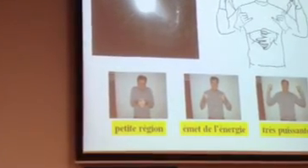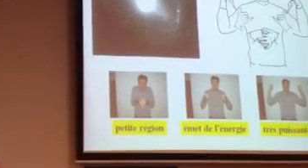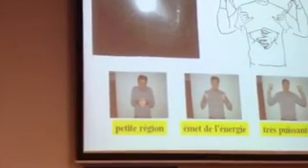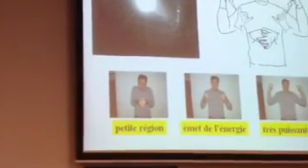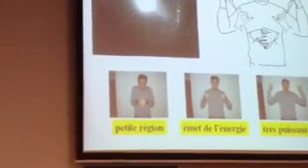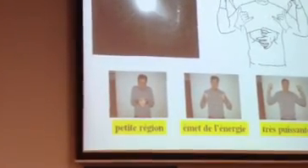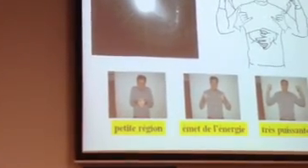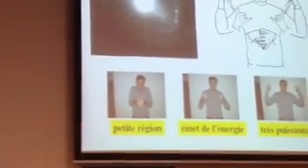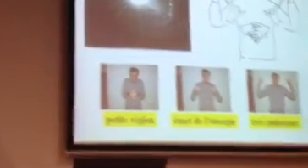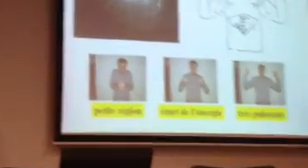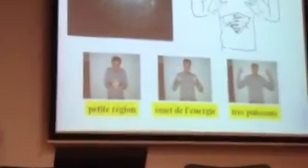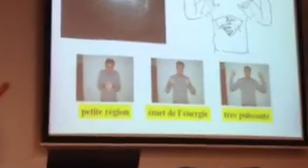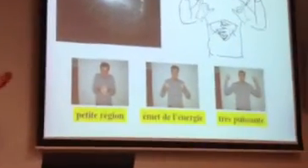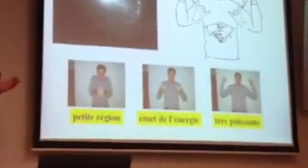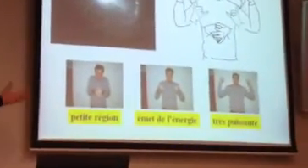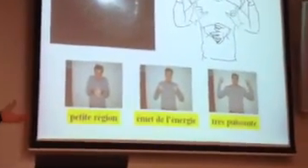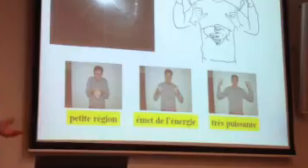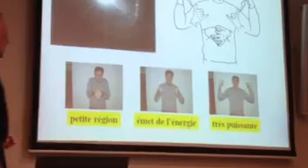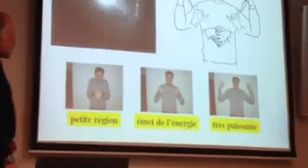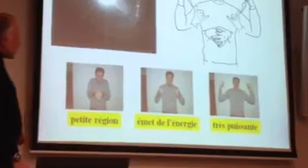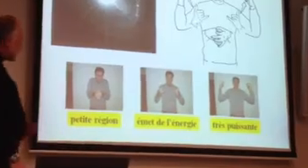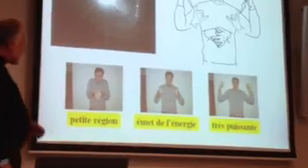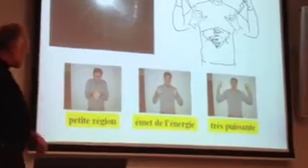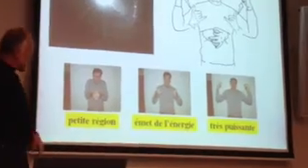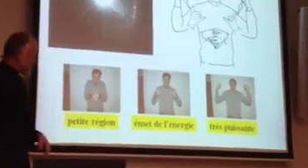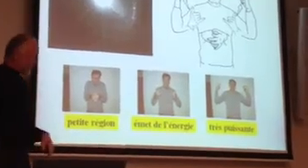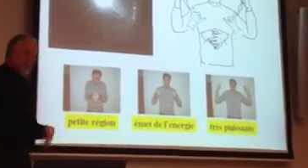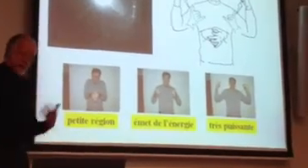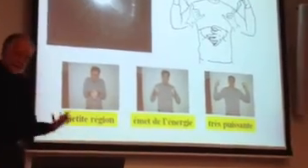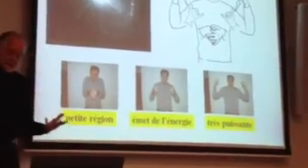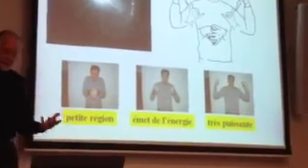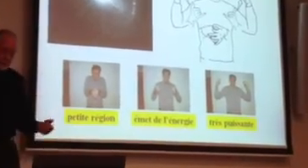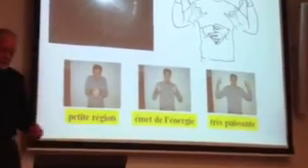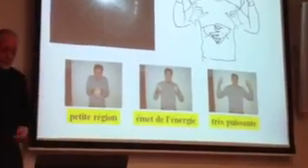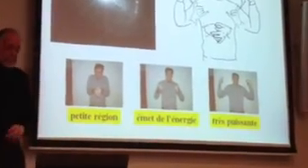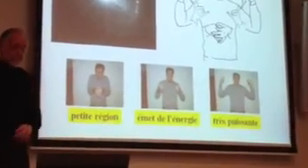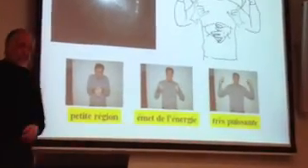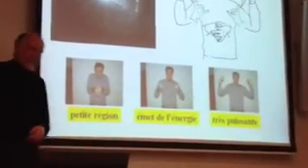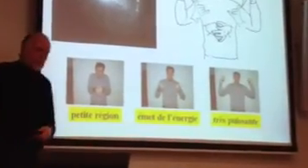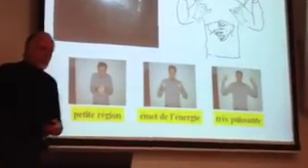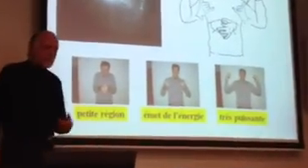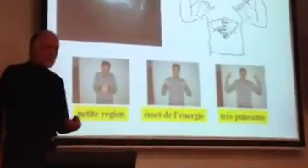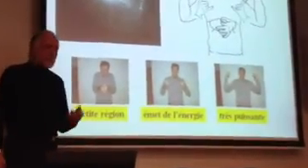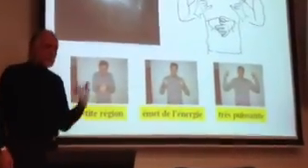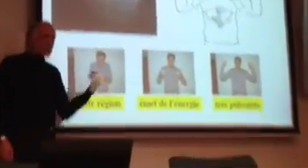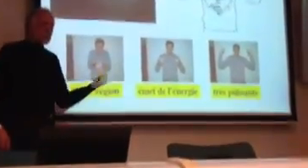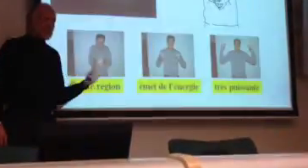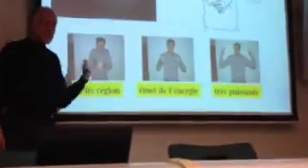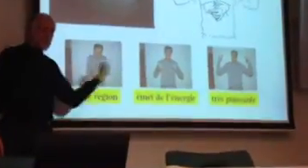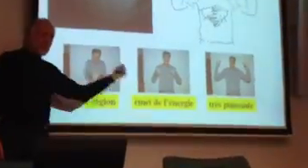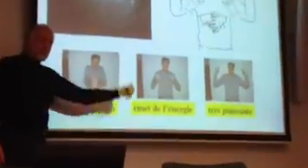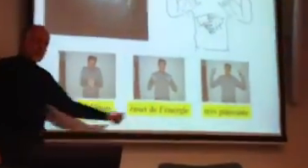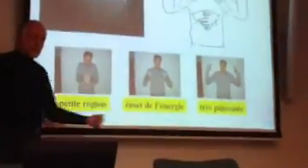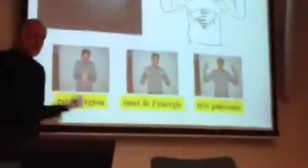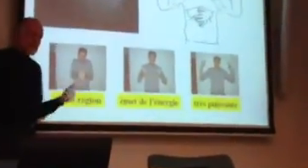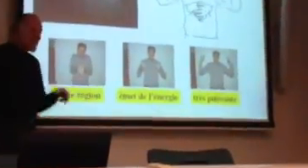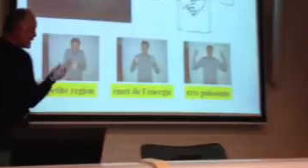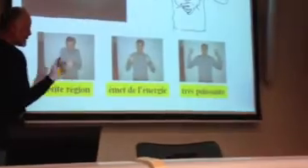But if you, if you organize a conference on the quasar, every time you are going to speak of a quasar, you are,